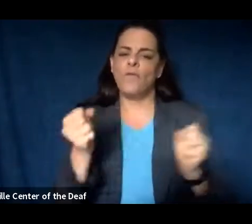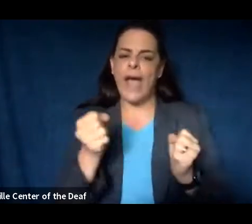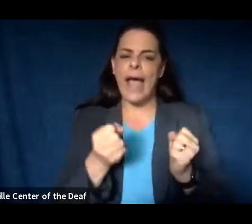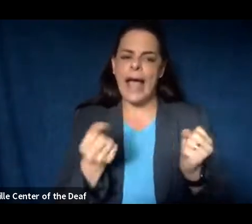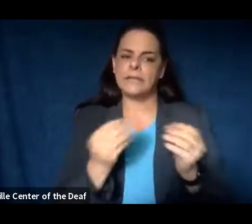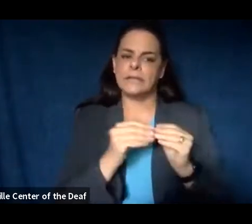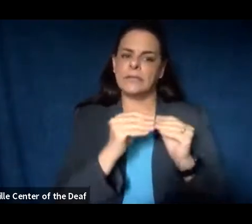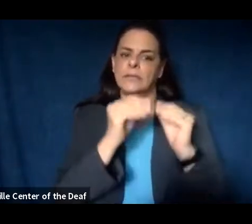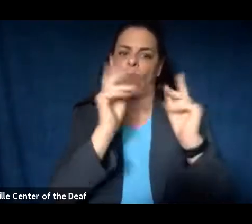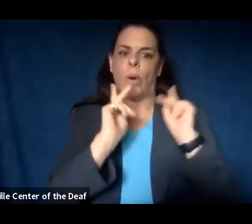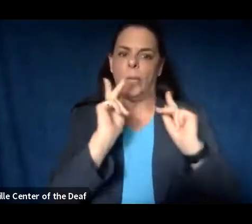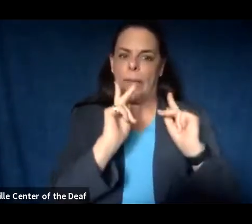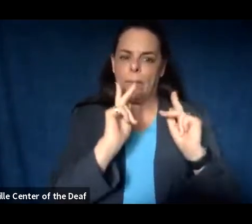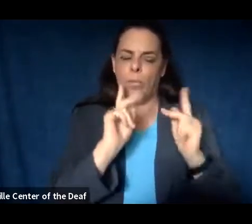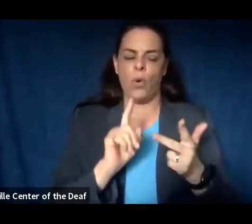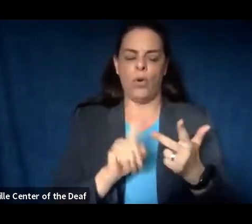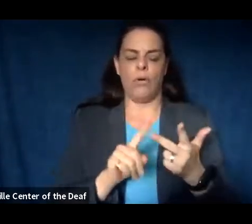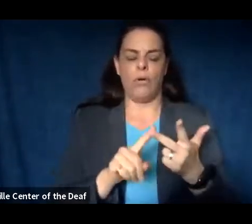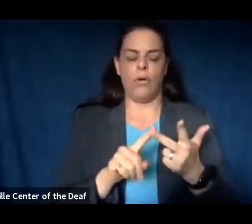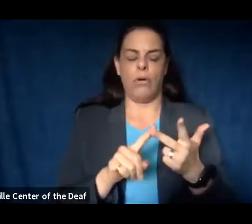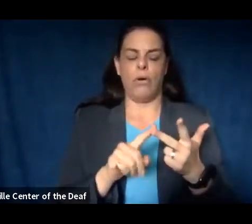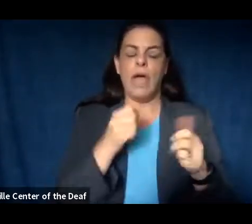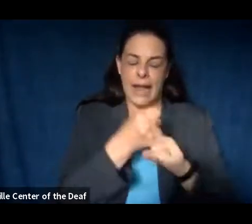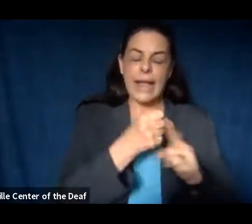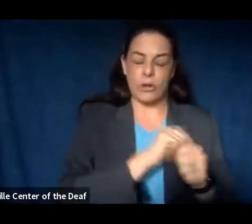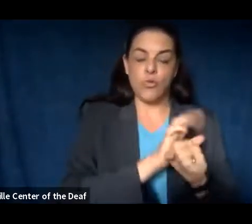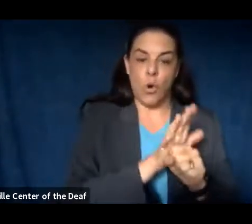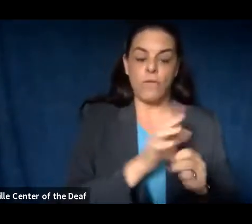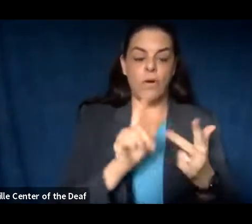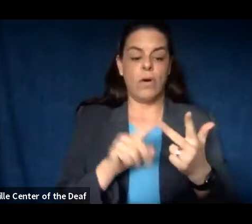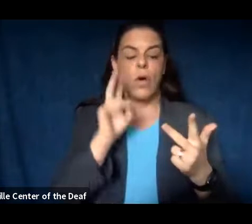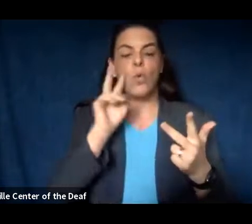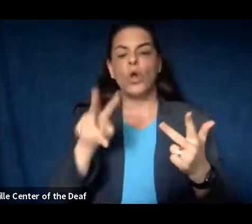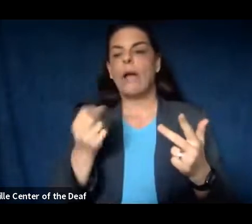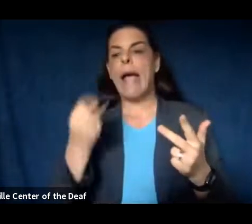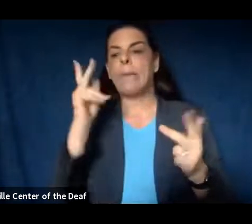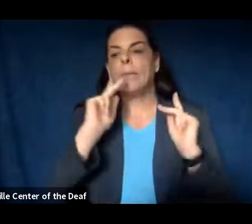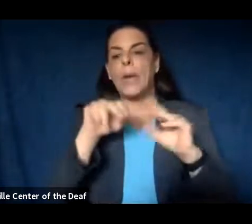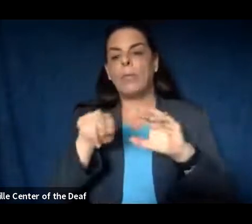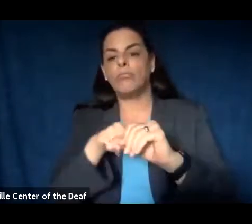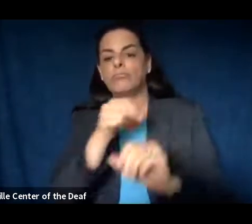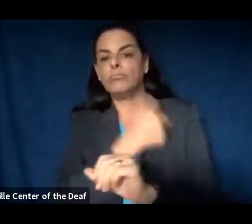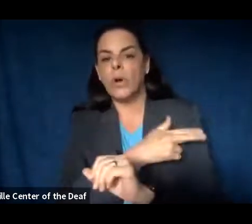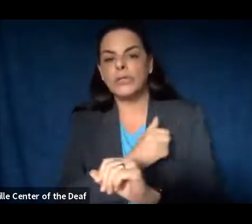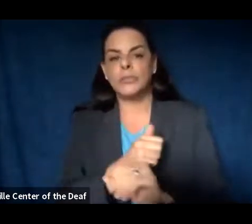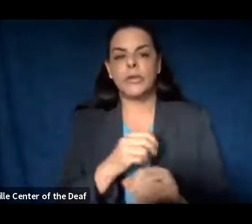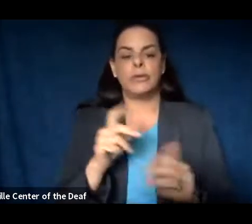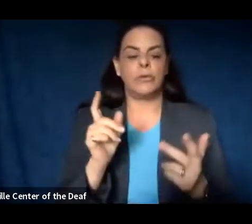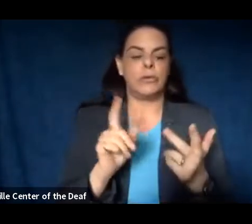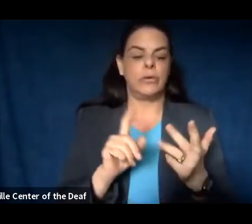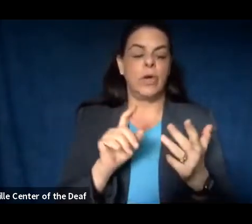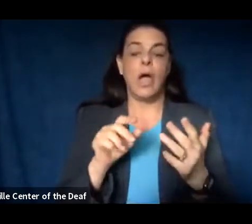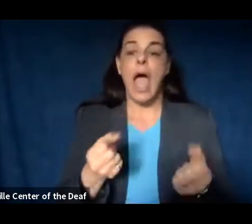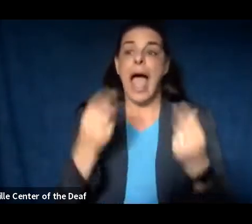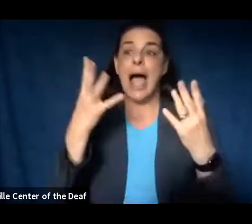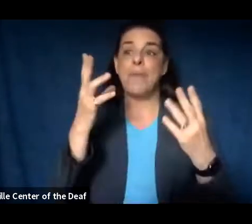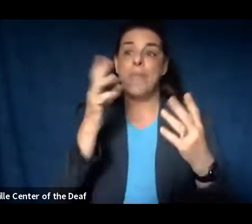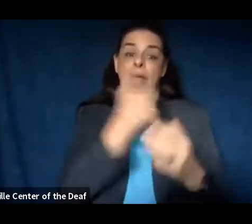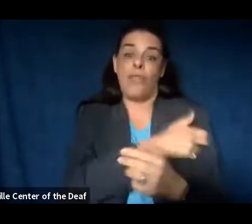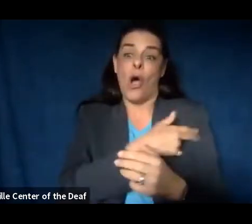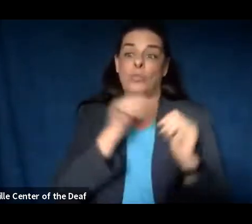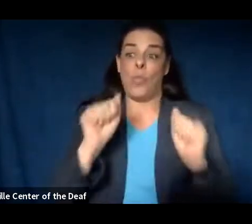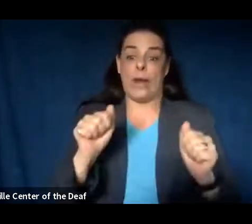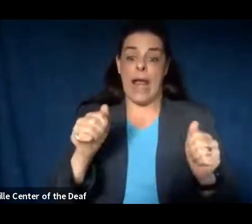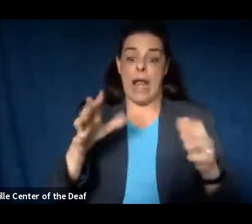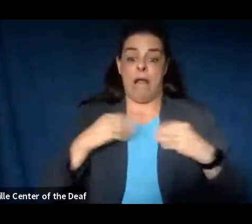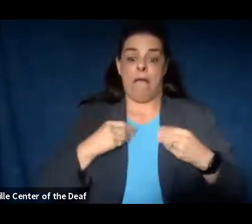those factors that we look at. We're going to be looking at data about hospitalizations and what our hospital capacity is and all of